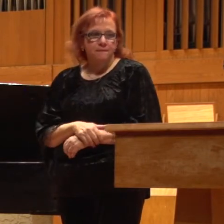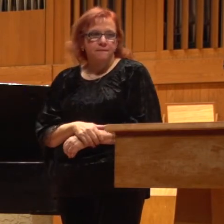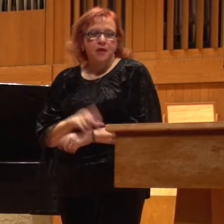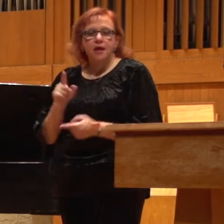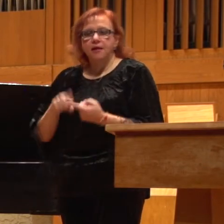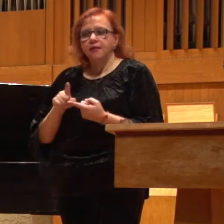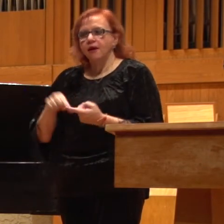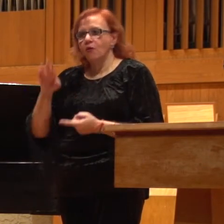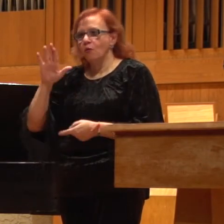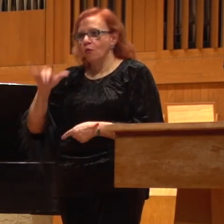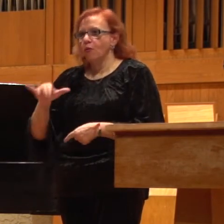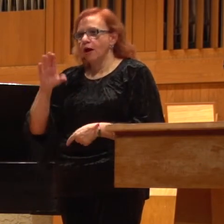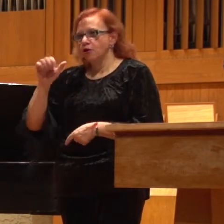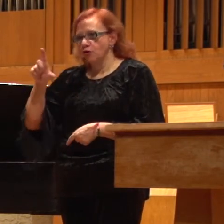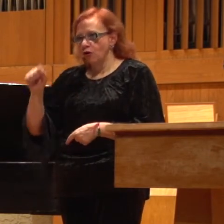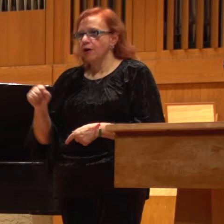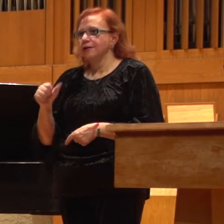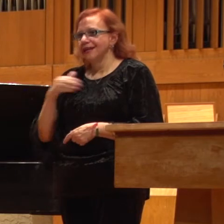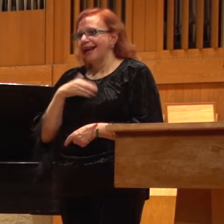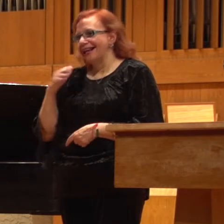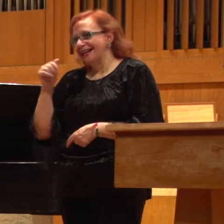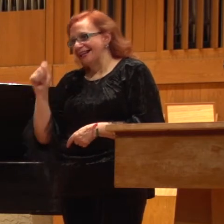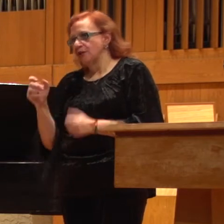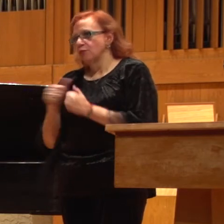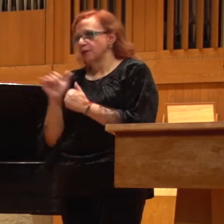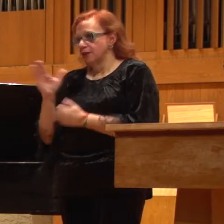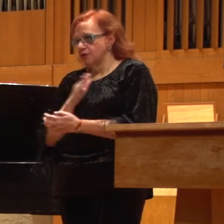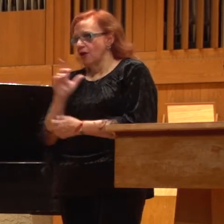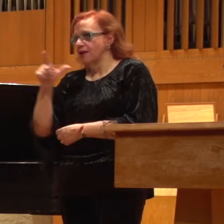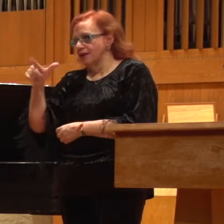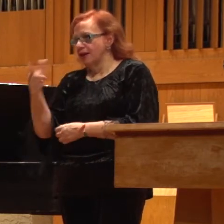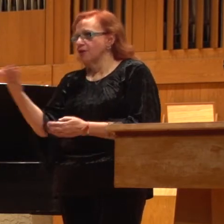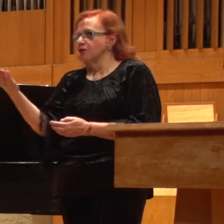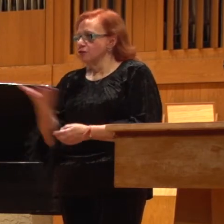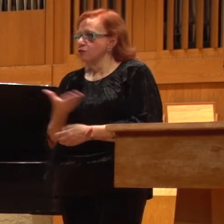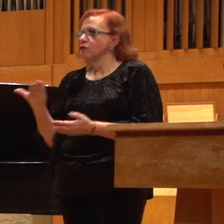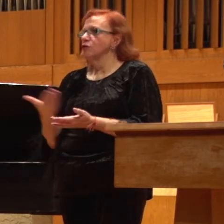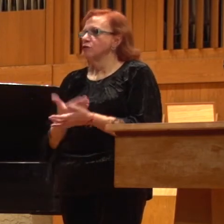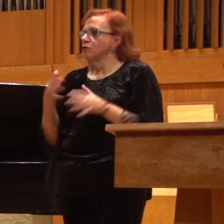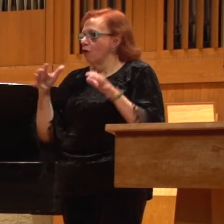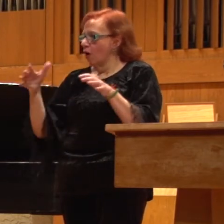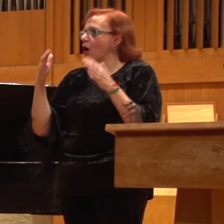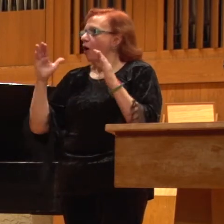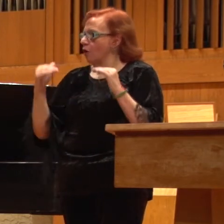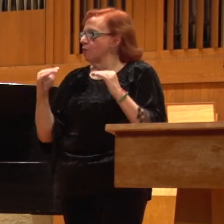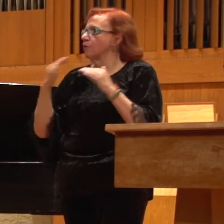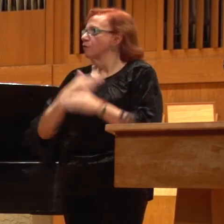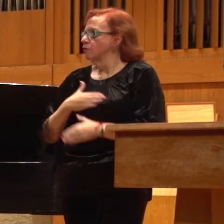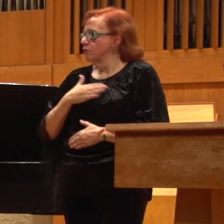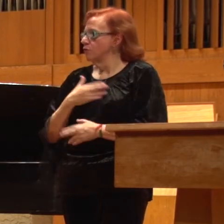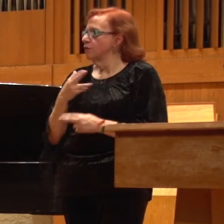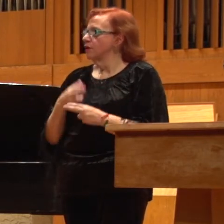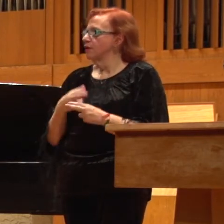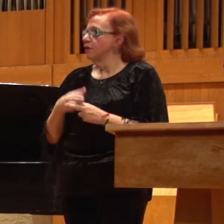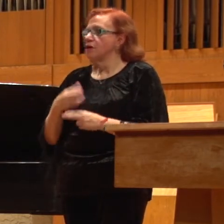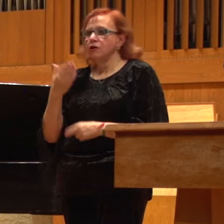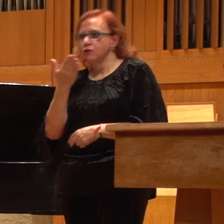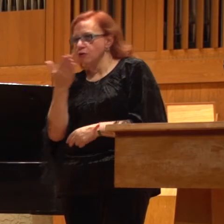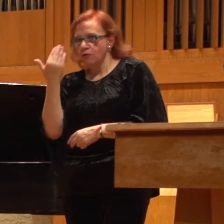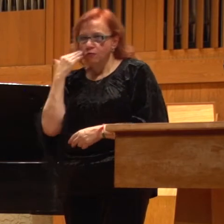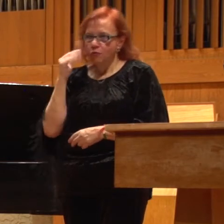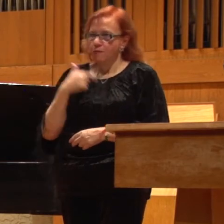Ray Charles had hit with it later on and introduced it to a whole new audience. Hope you enjoy it. This is called You Don't Know Me.